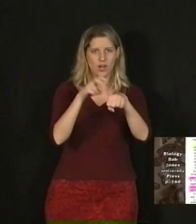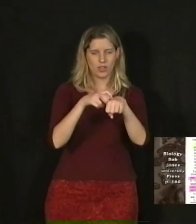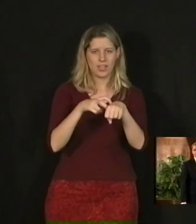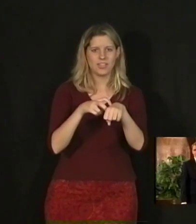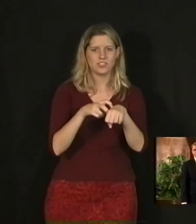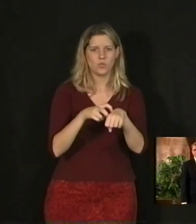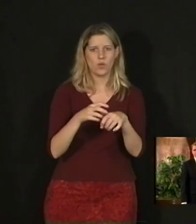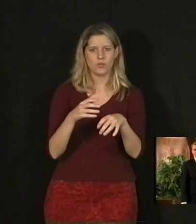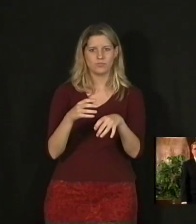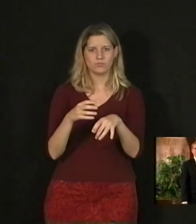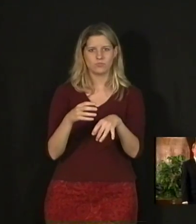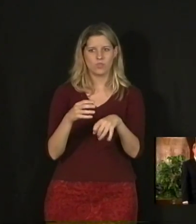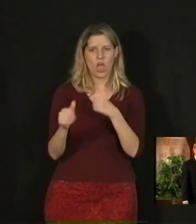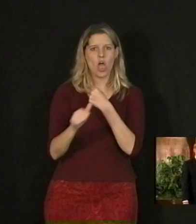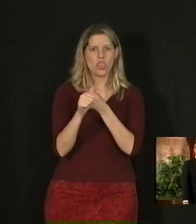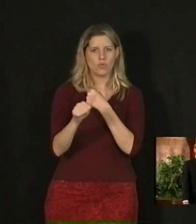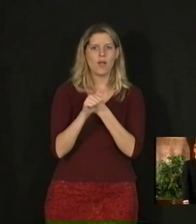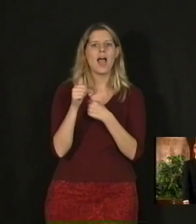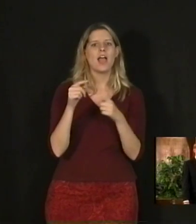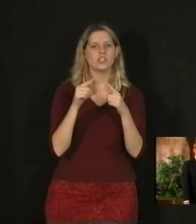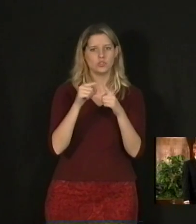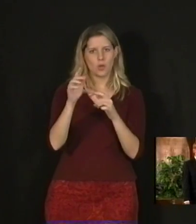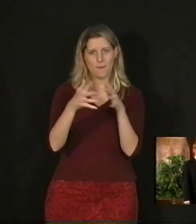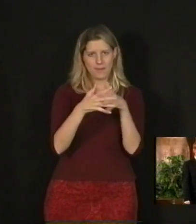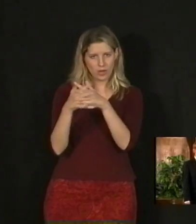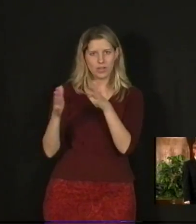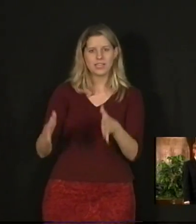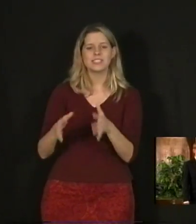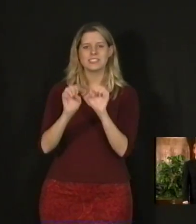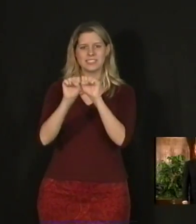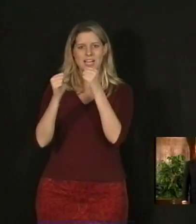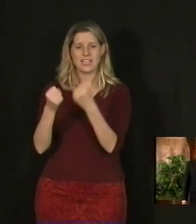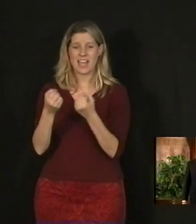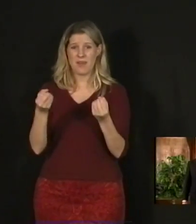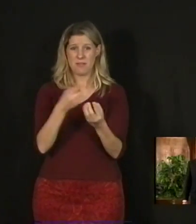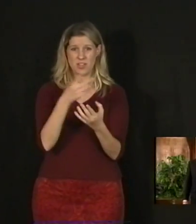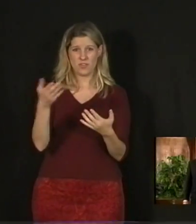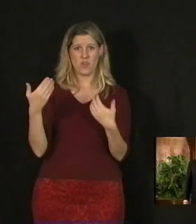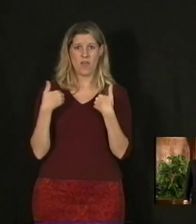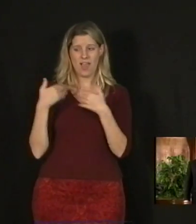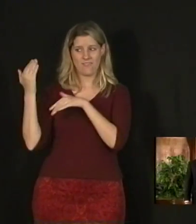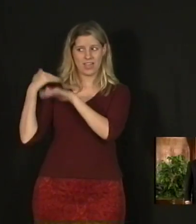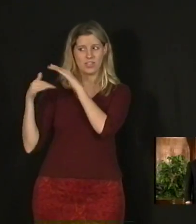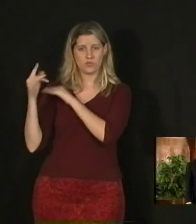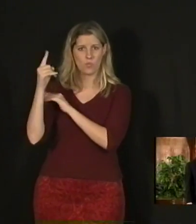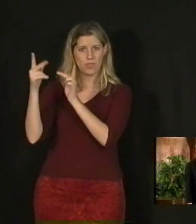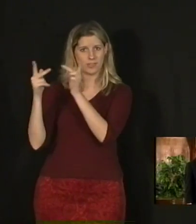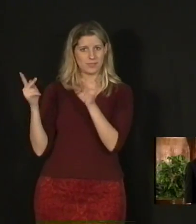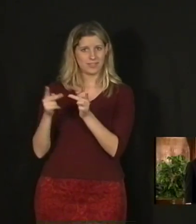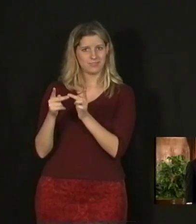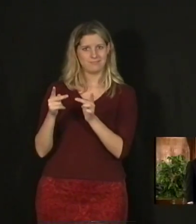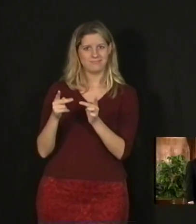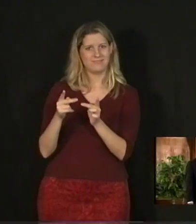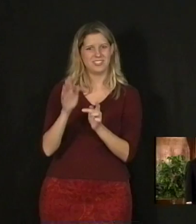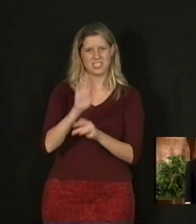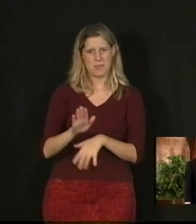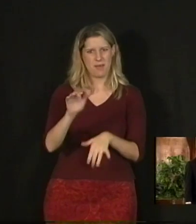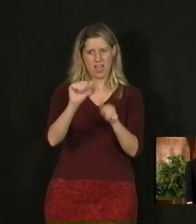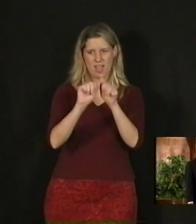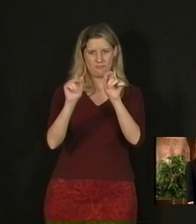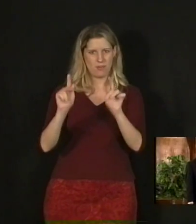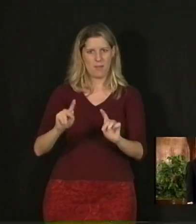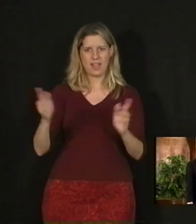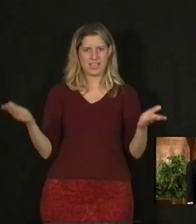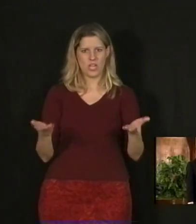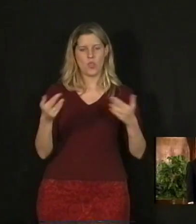society. How many of you have ancestors from one of those places? Just about everybody in the room. Yep,